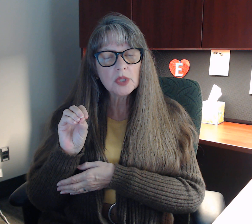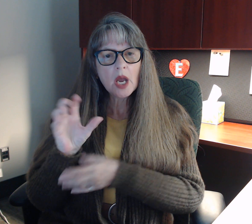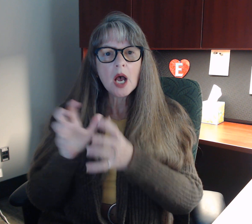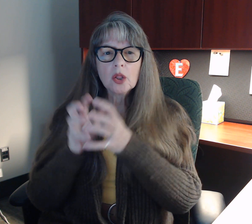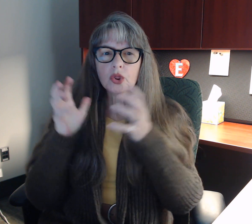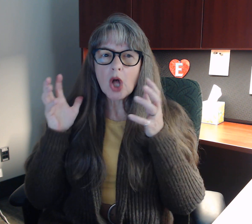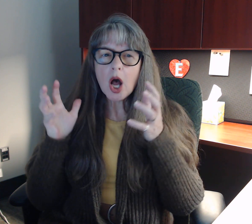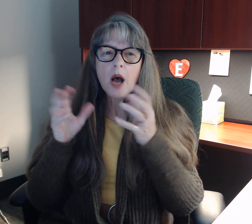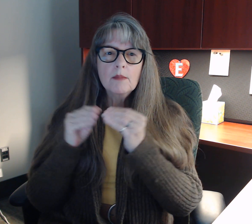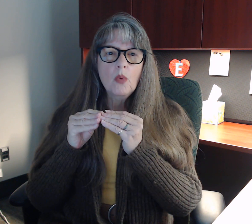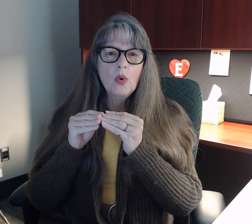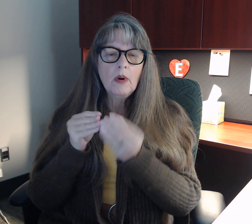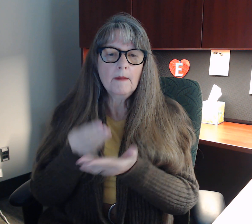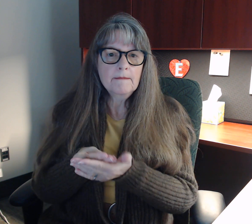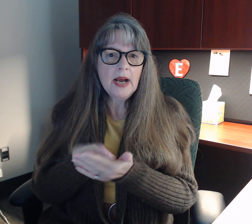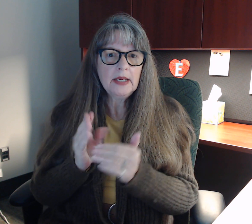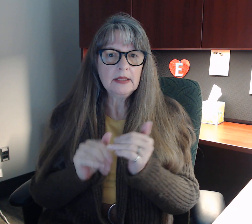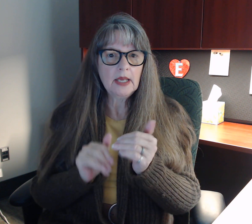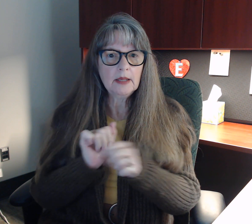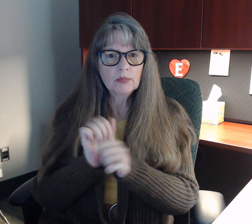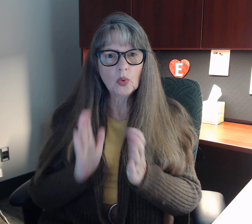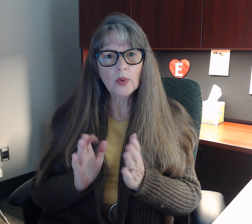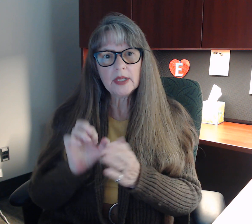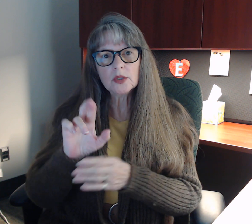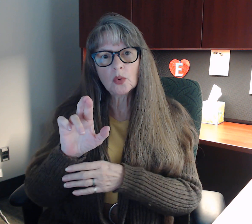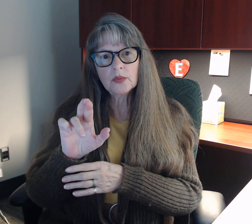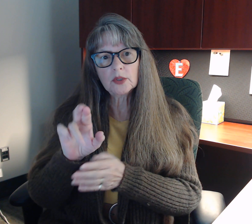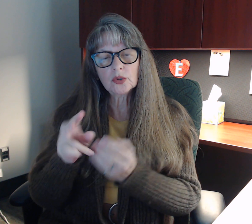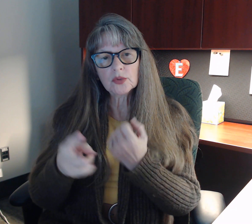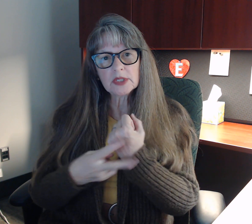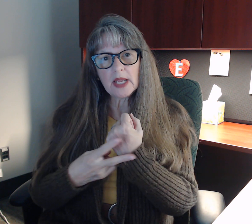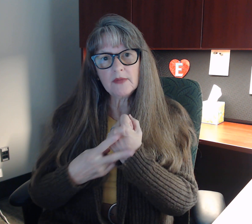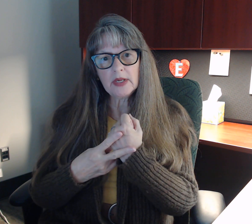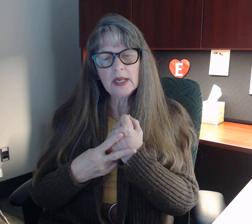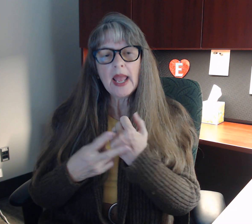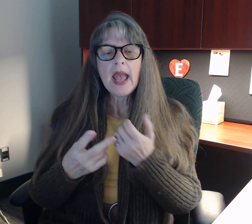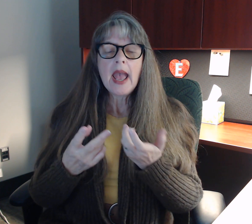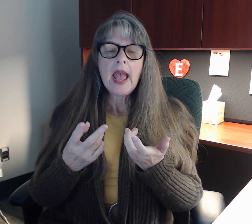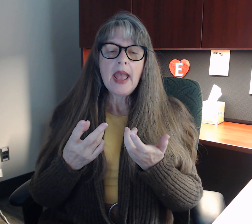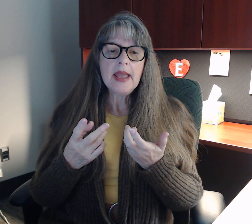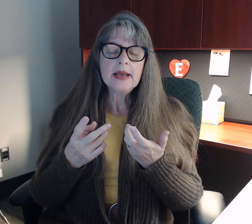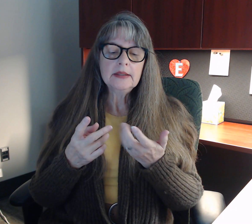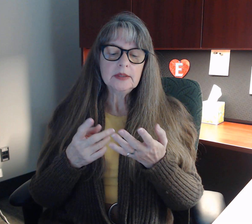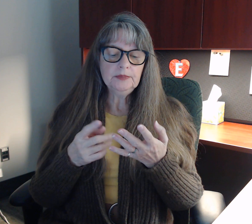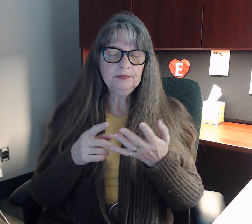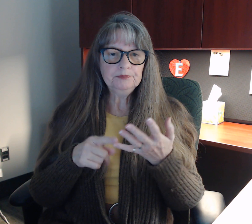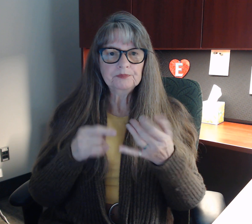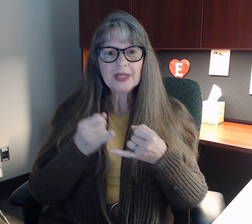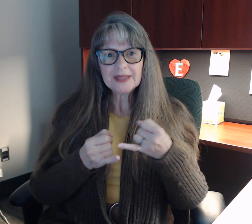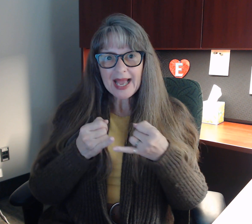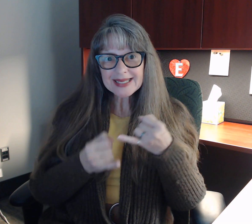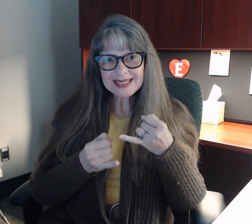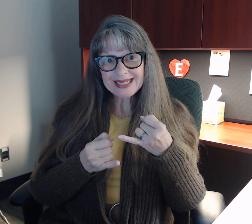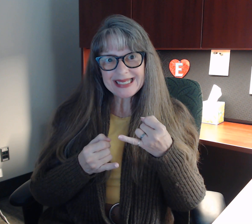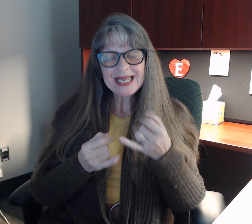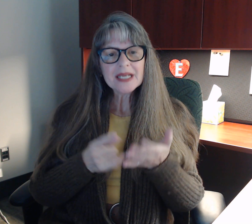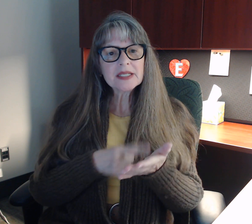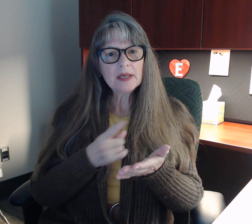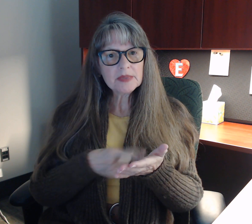a lot more money than employees or that you're saving. And lastly,